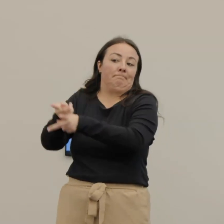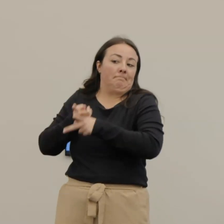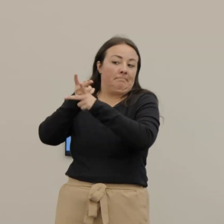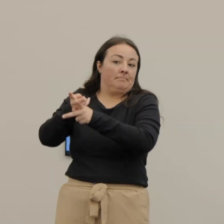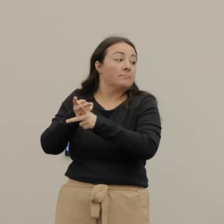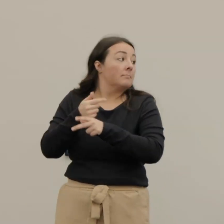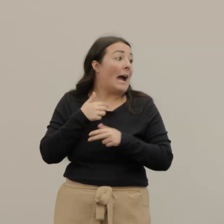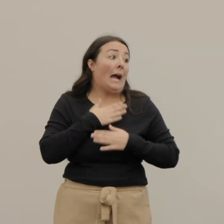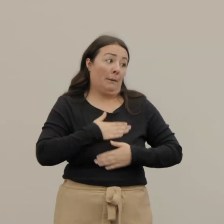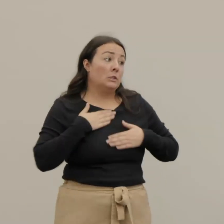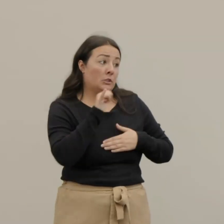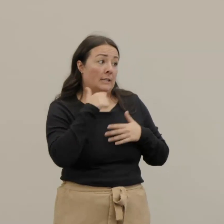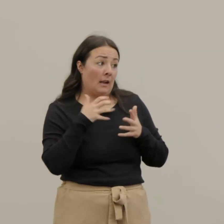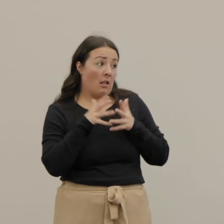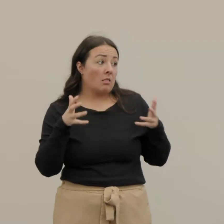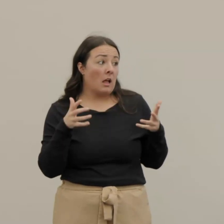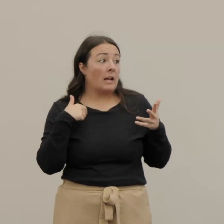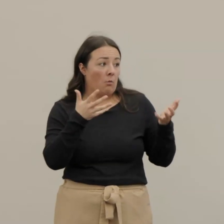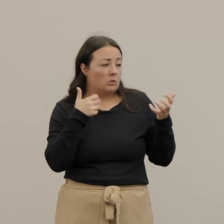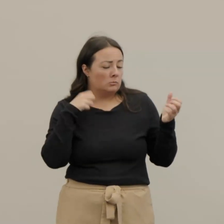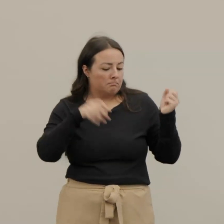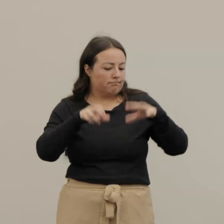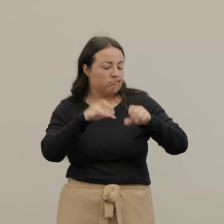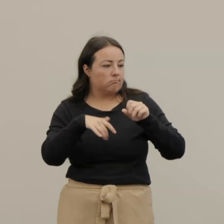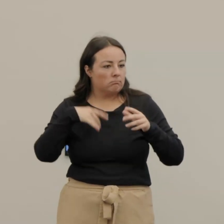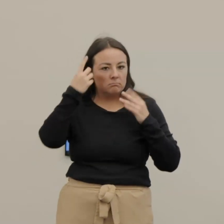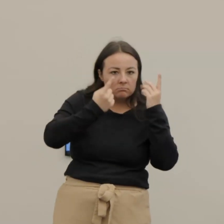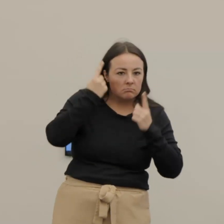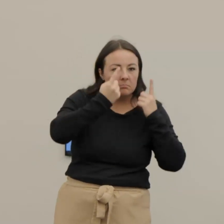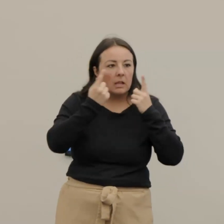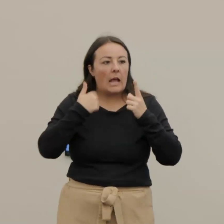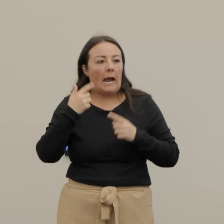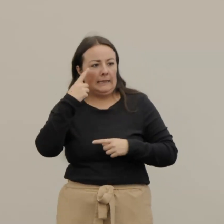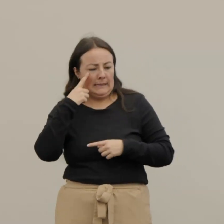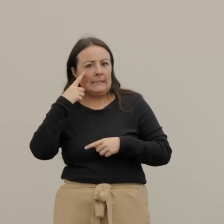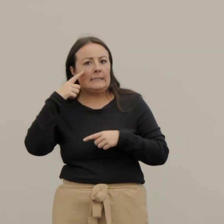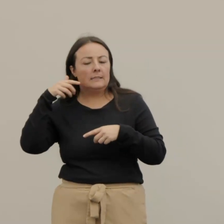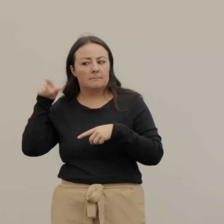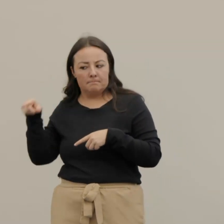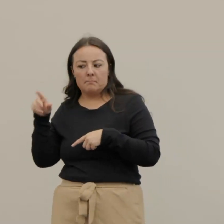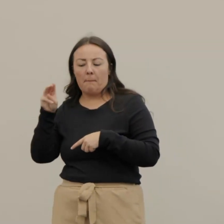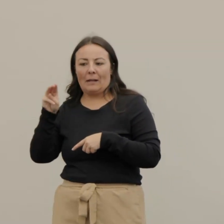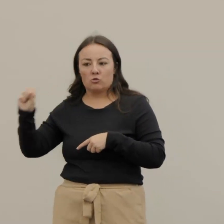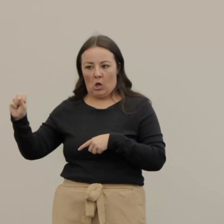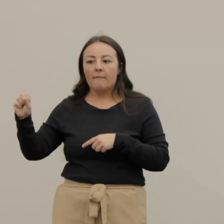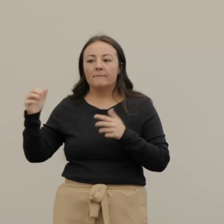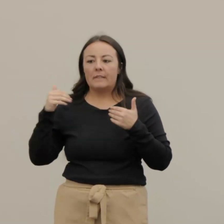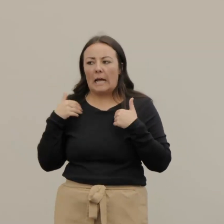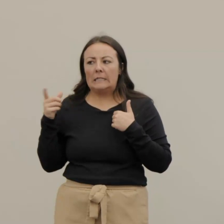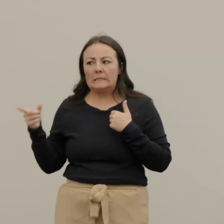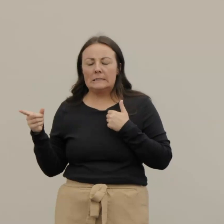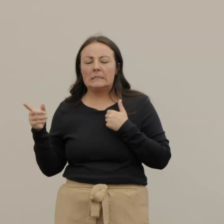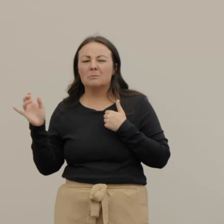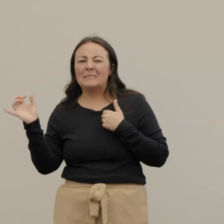Appreciate those very much. And I want to brainstorm for just a moment. I believe that Microsoft has some similar